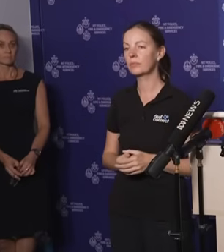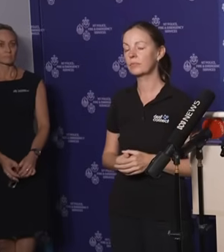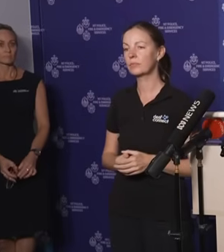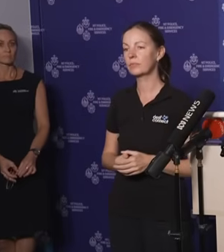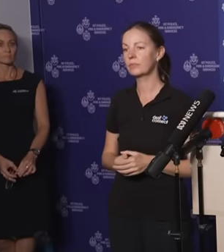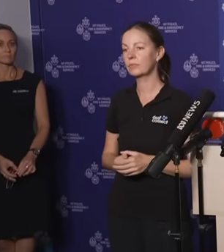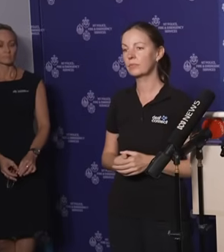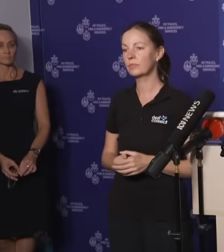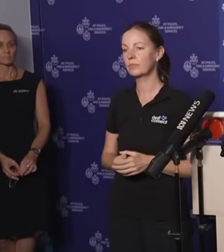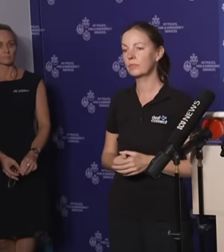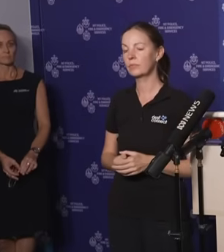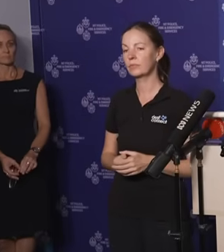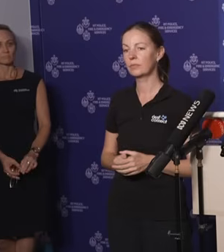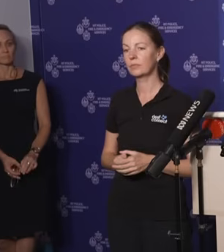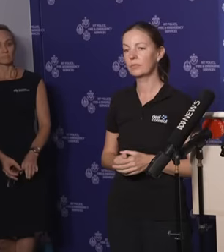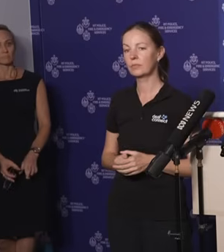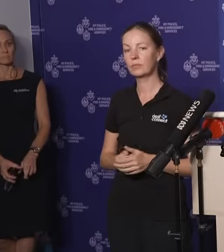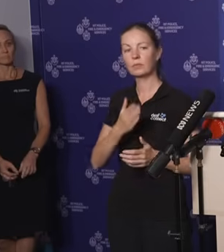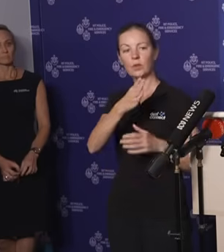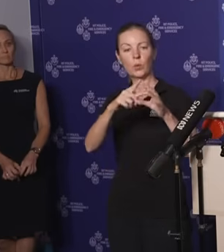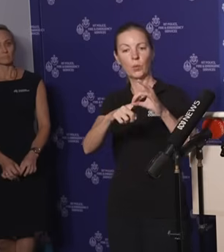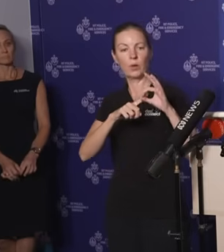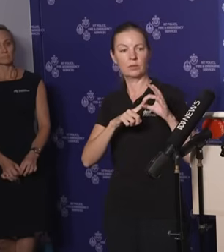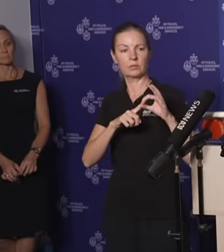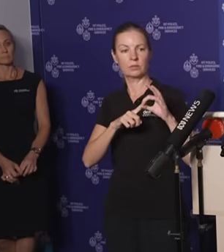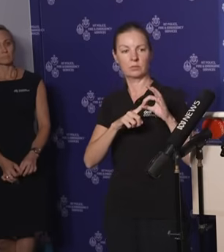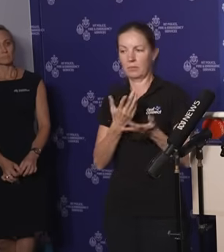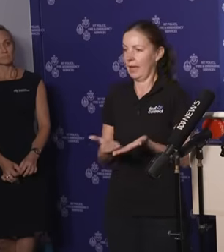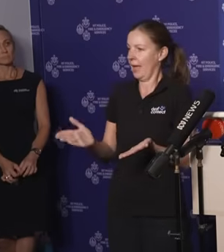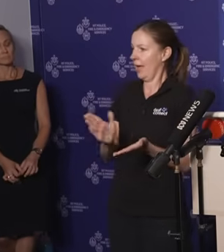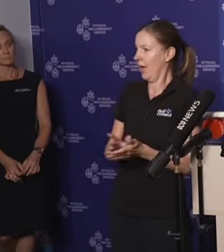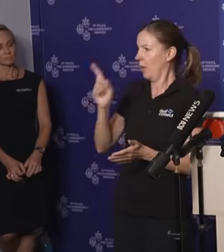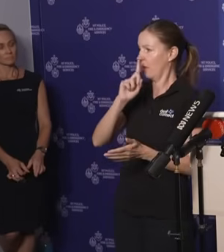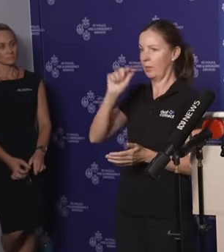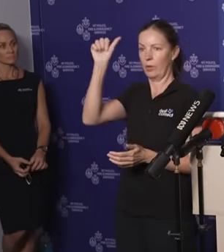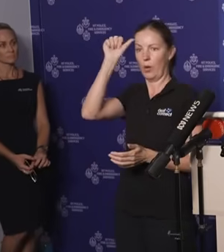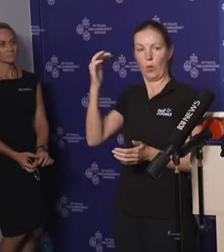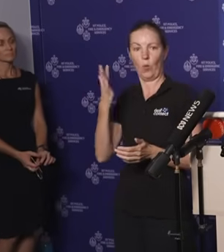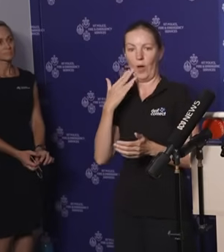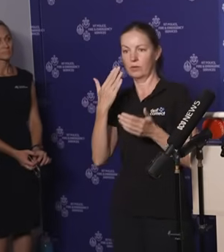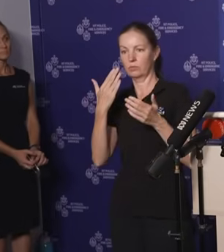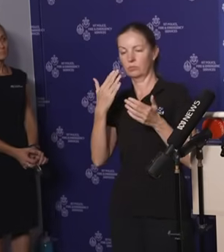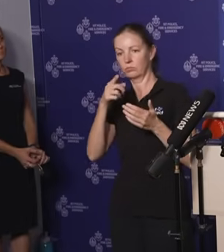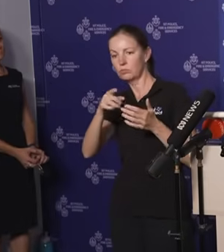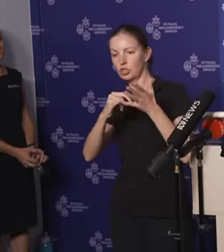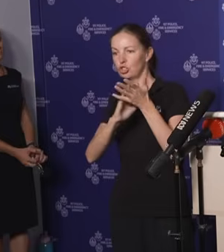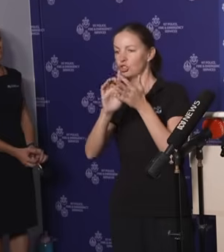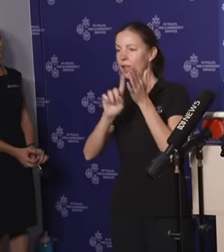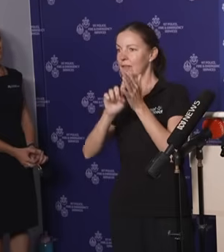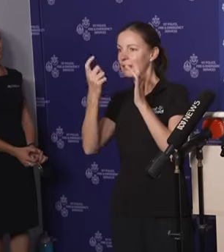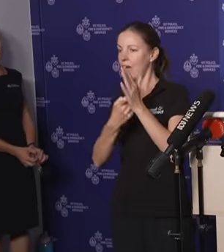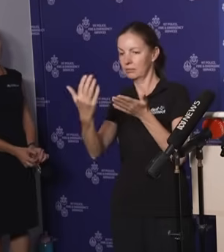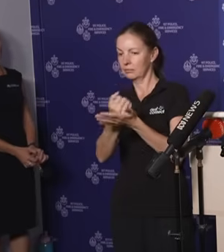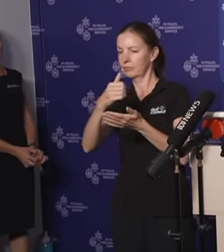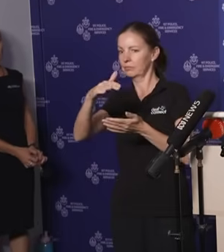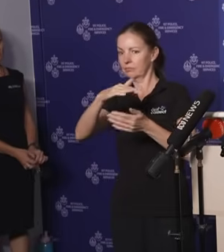Keep Muhammad updated. How will people know when the shelters are open? People will know when the shelters are open because